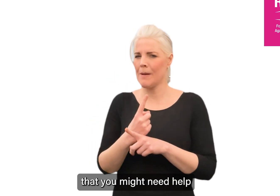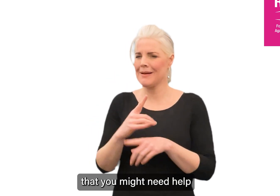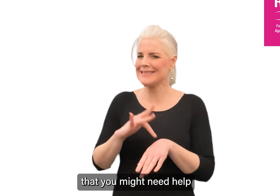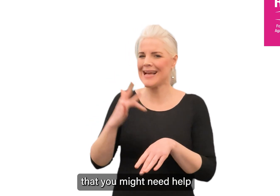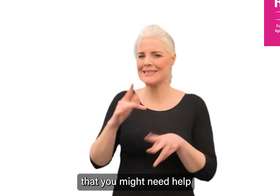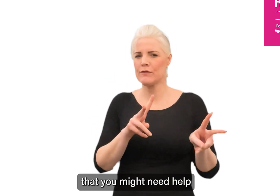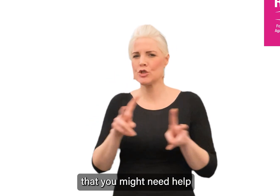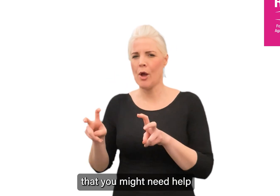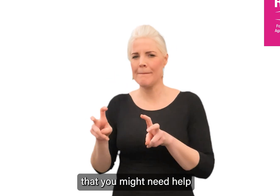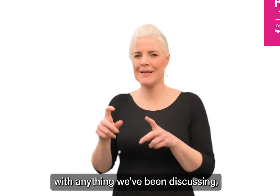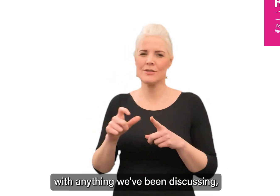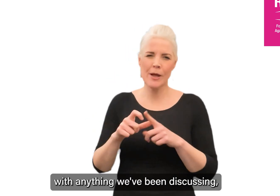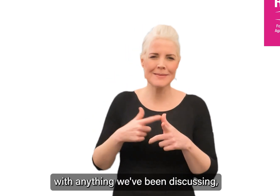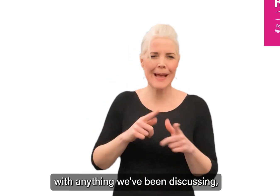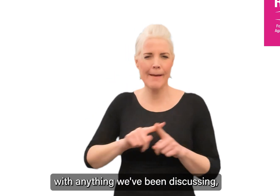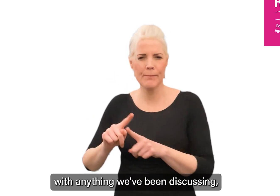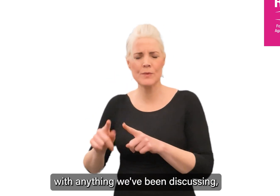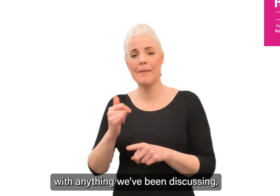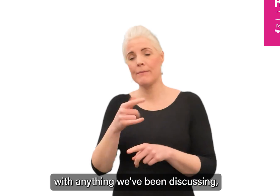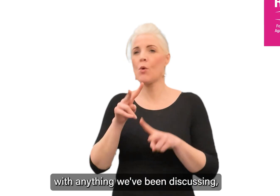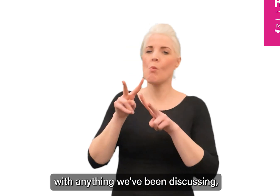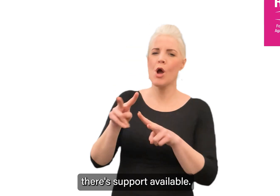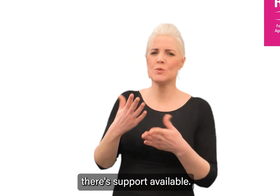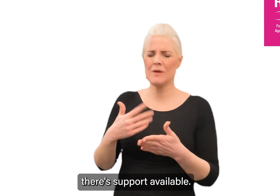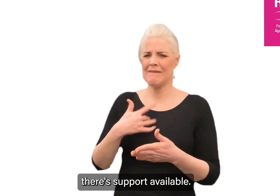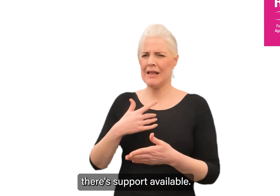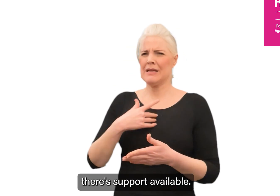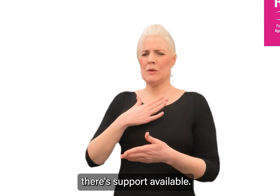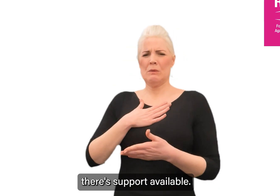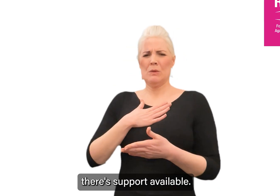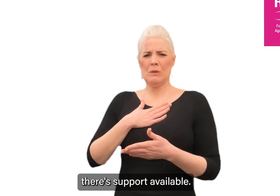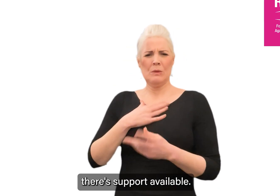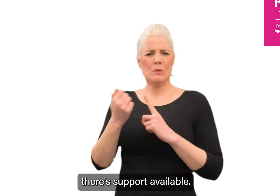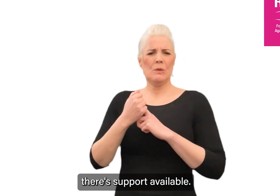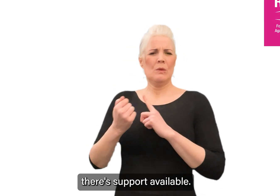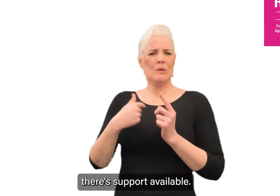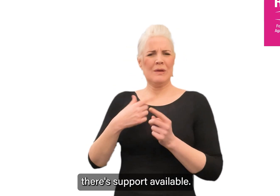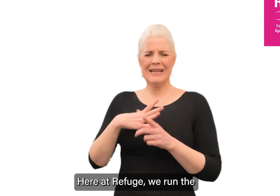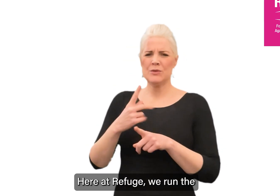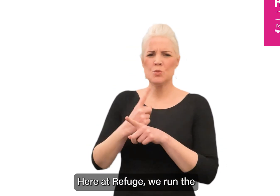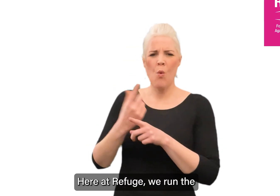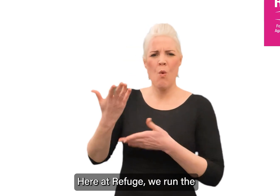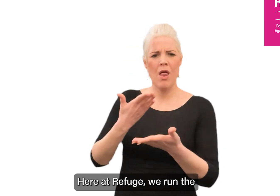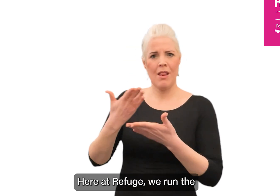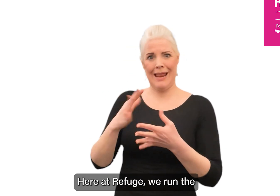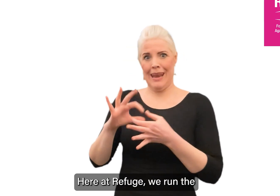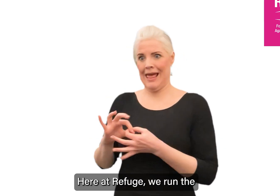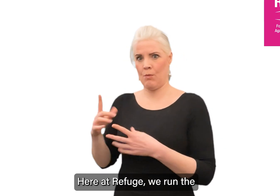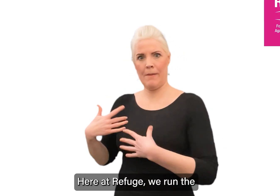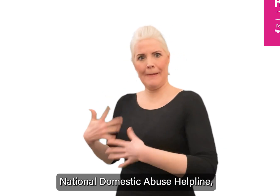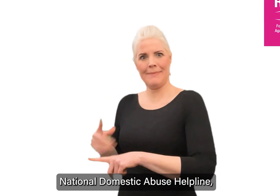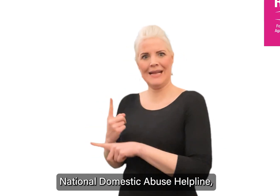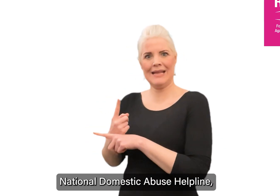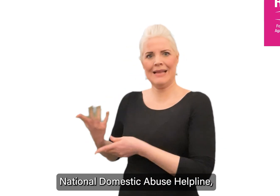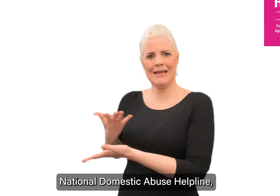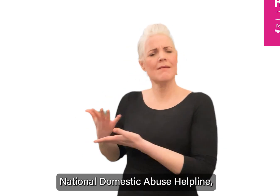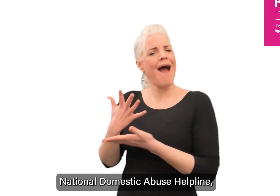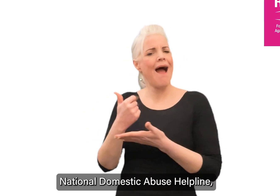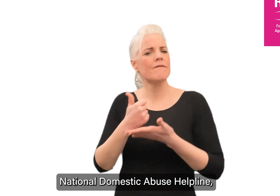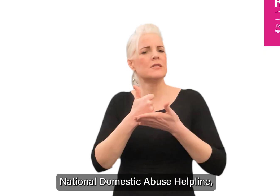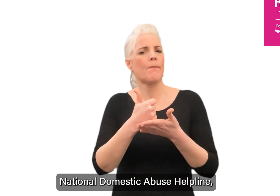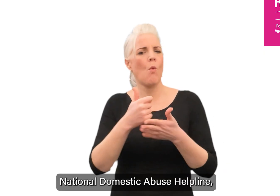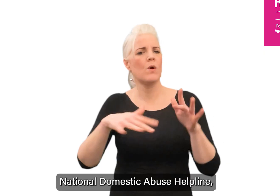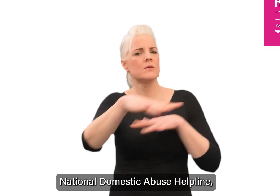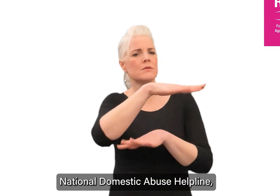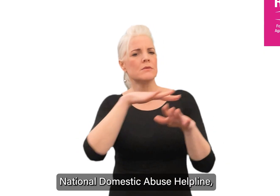feel that you might need help with anything we've been discussing, there's support available. Here at Refuge, we run the National Domestic